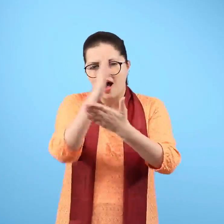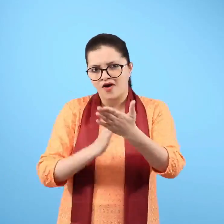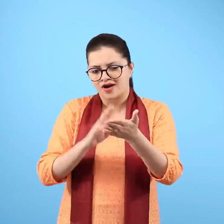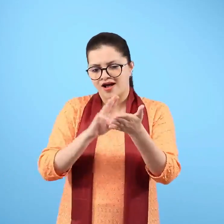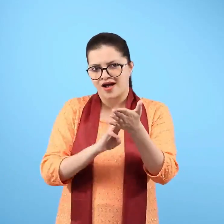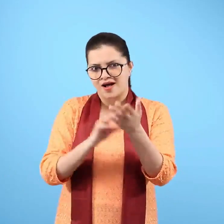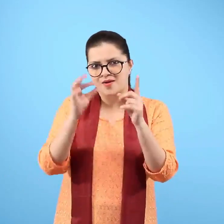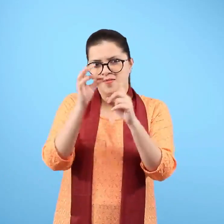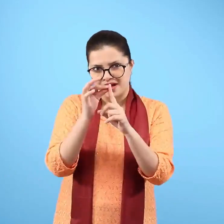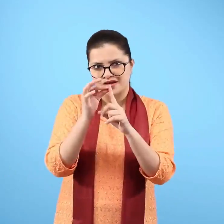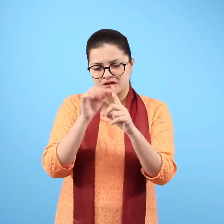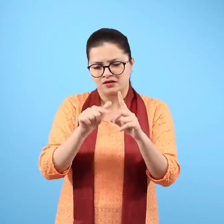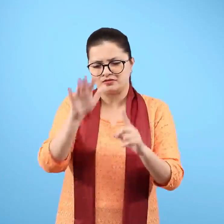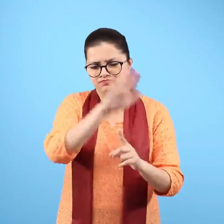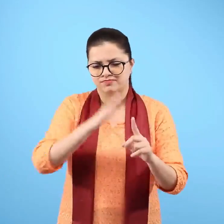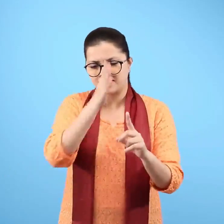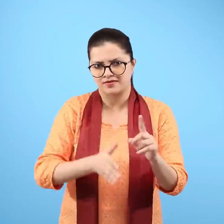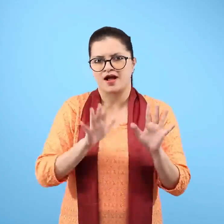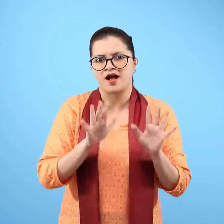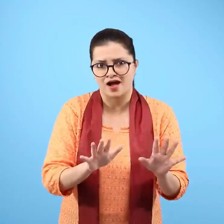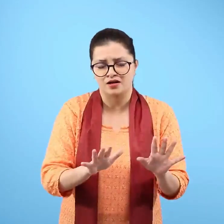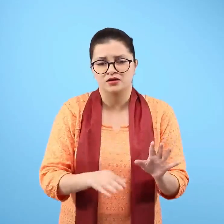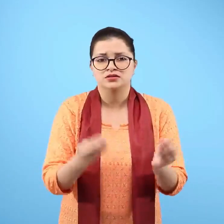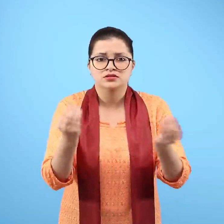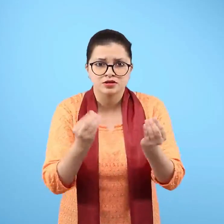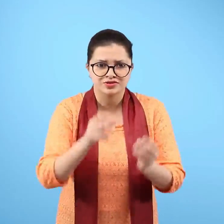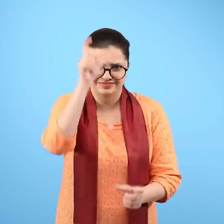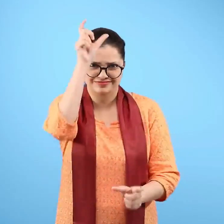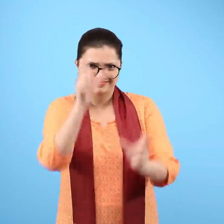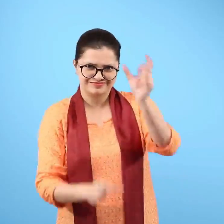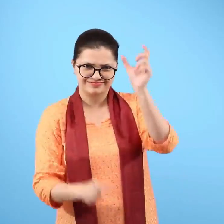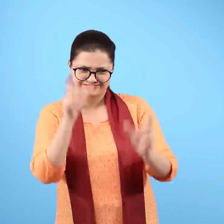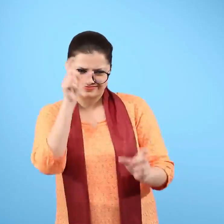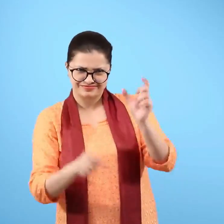east direction, to the west of Madhya Pradesh, etc.